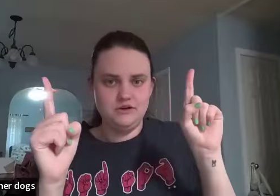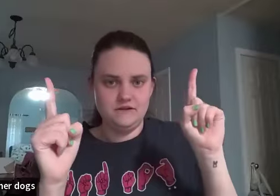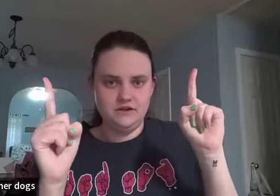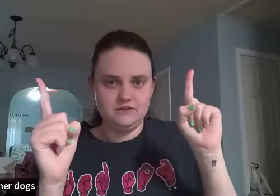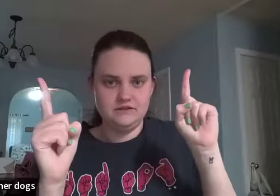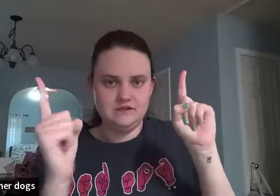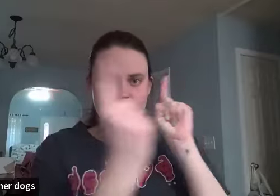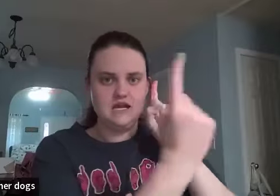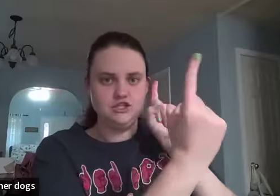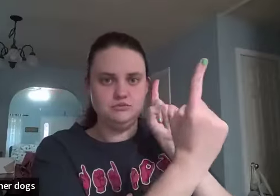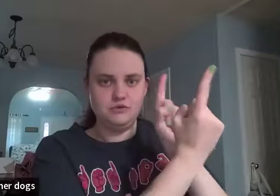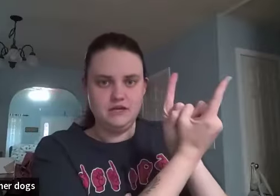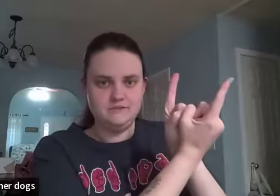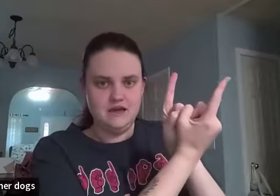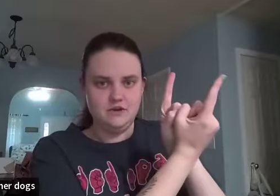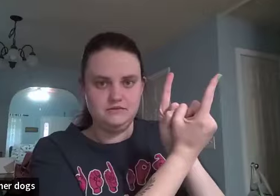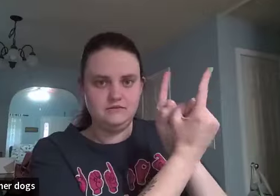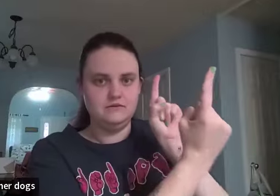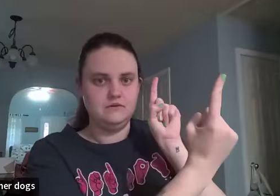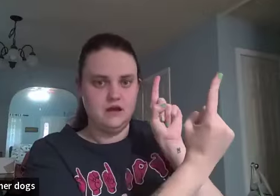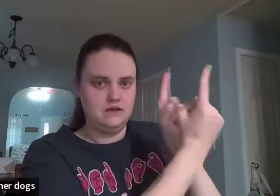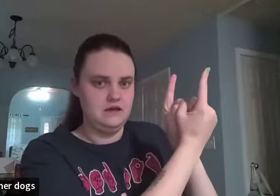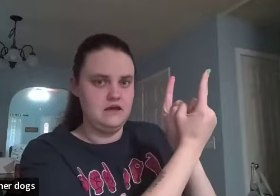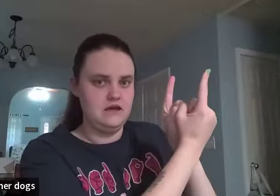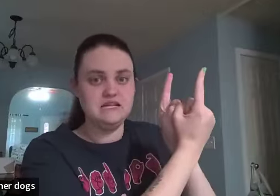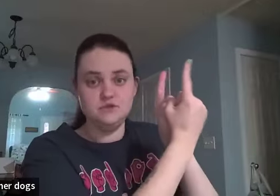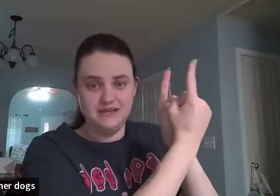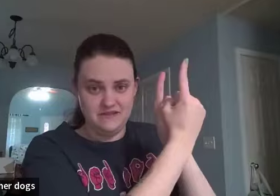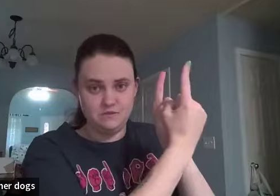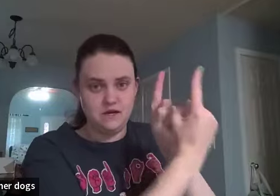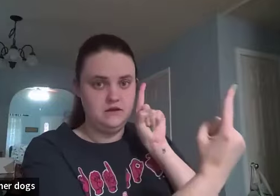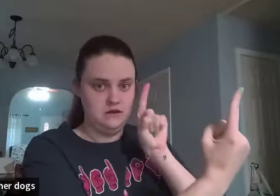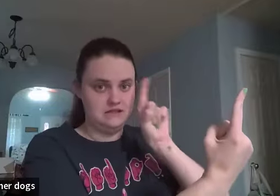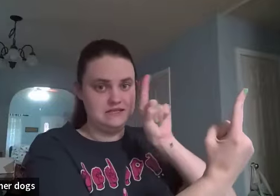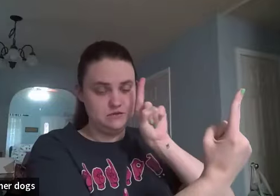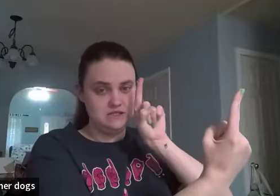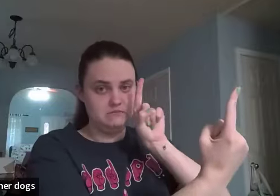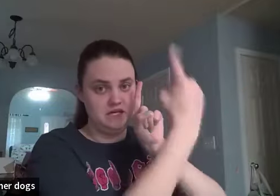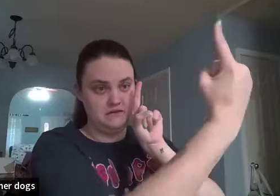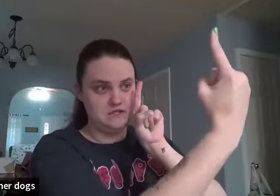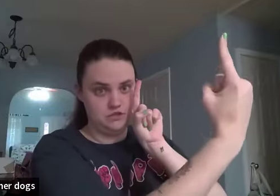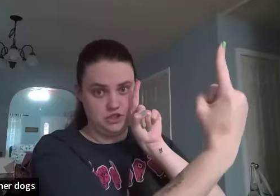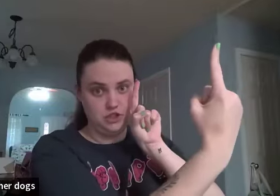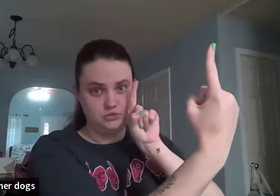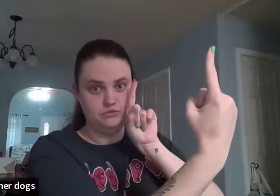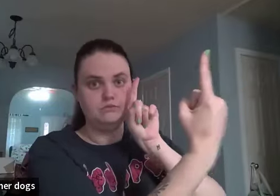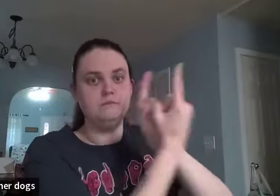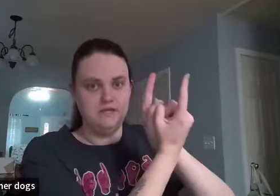pointer fingers and you bring them together, okay? And the reason I'm doing it this way, because this one's me, this one's you,